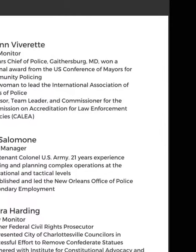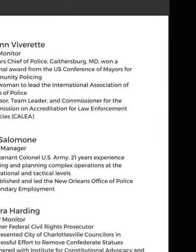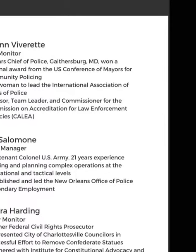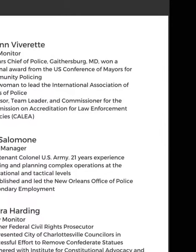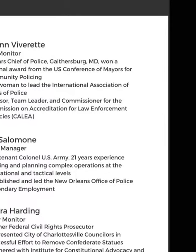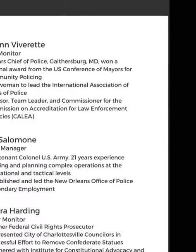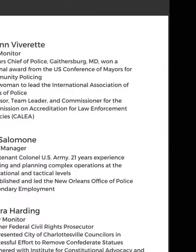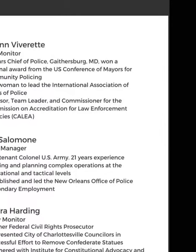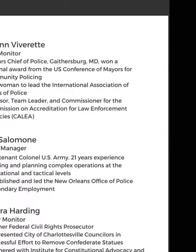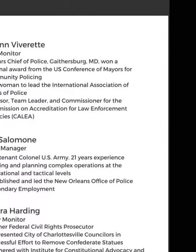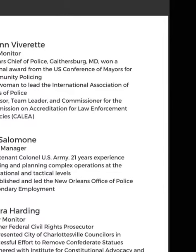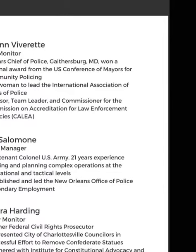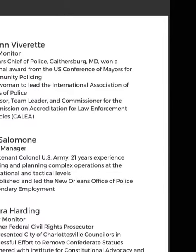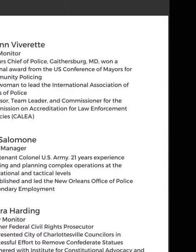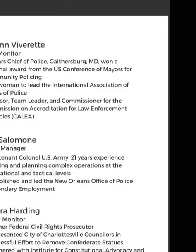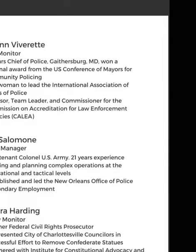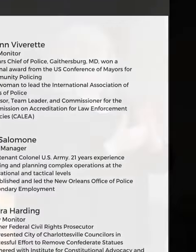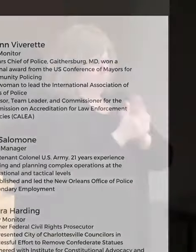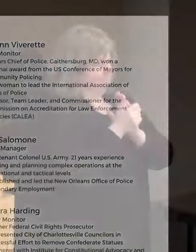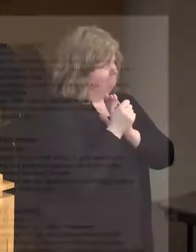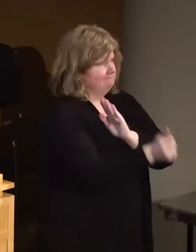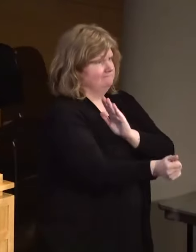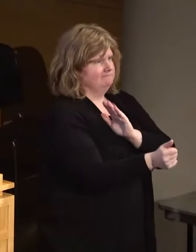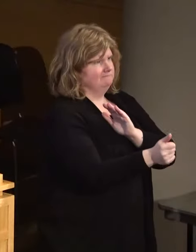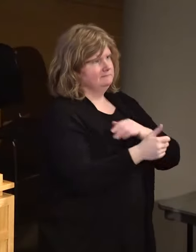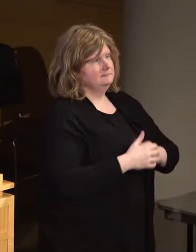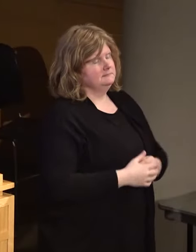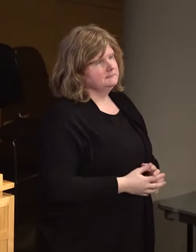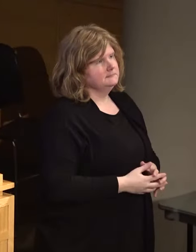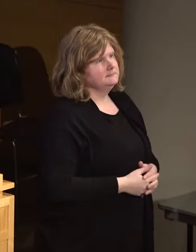and John is exceptionally talented at that.